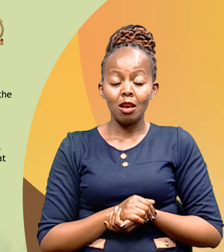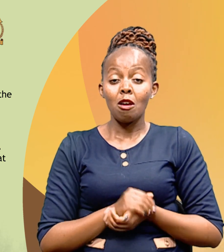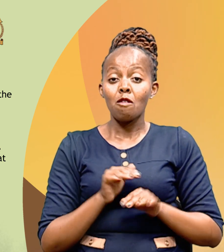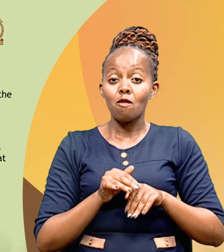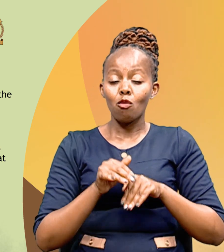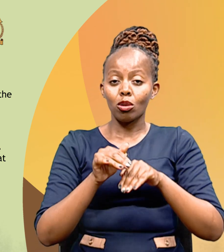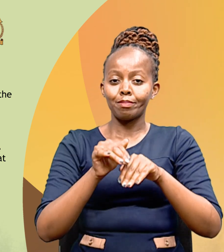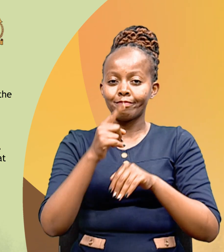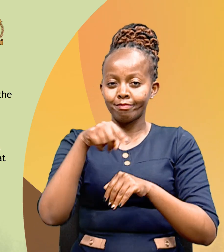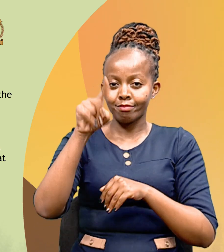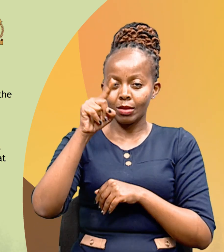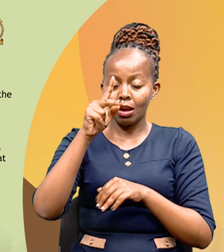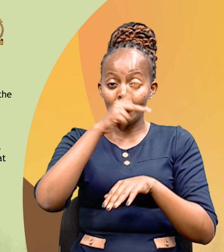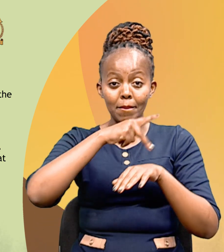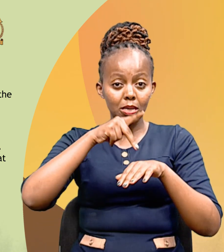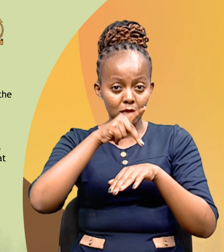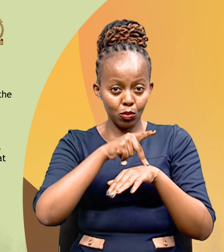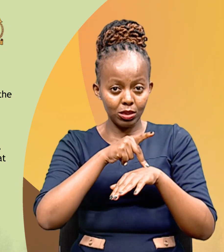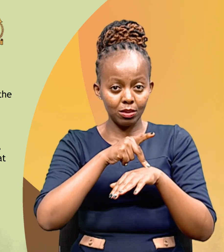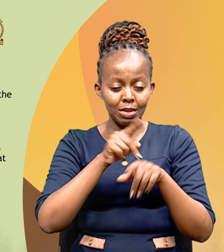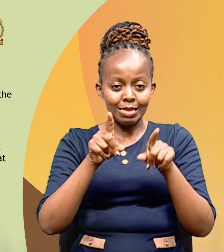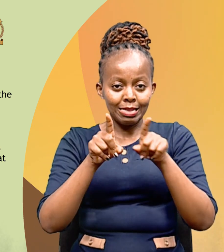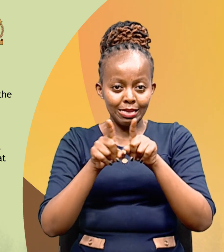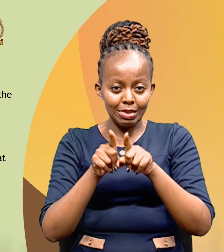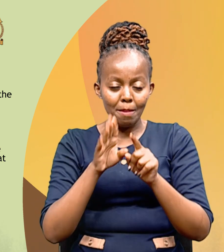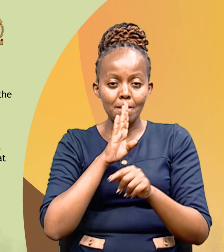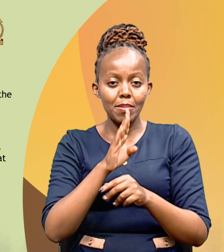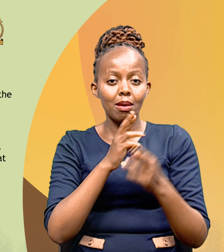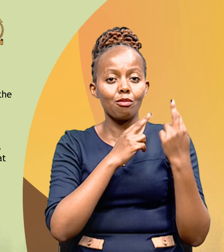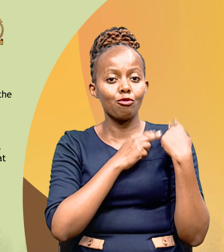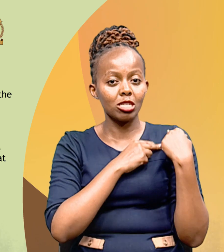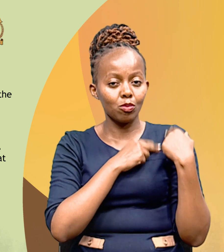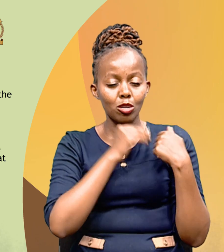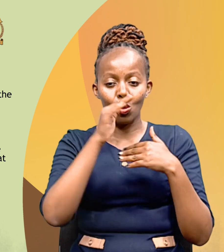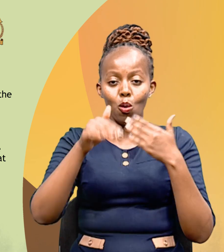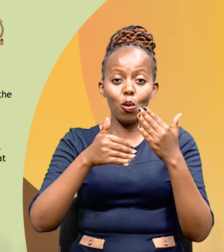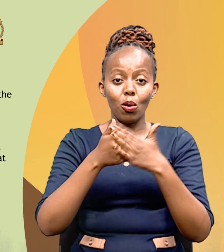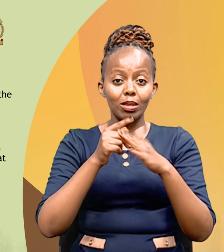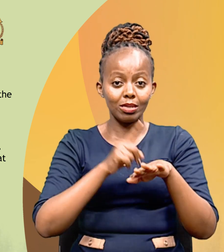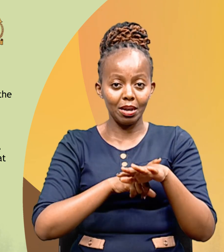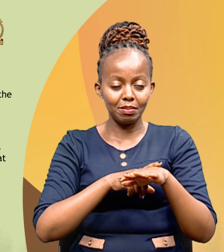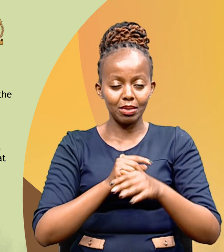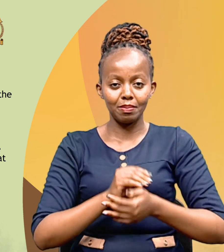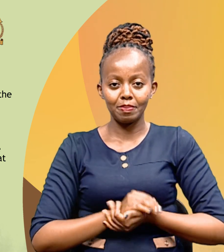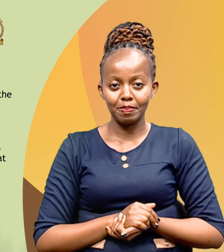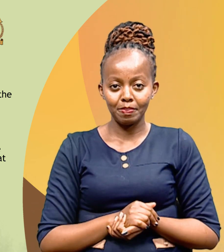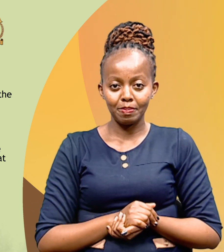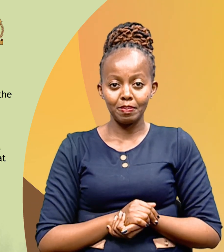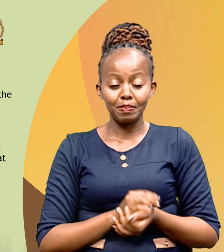adherence to moral principles and be accountable at all times,